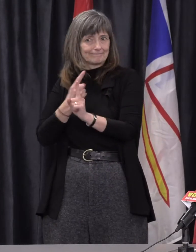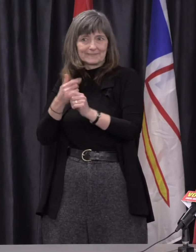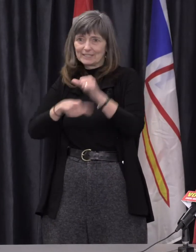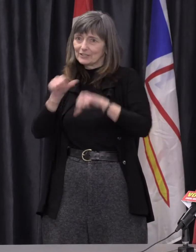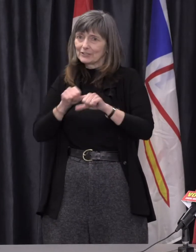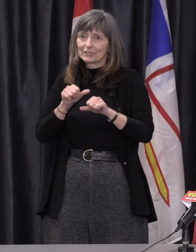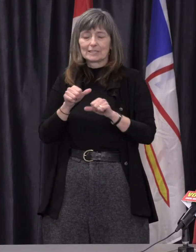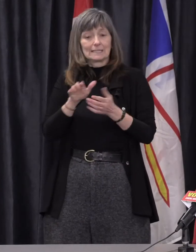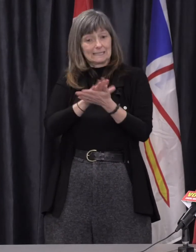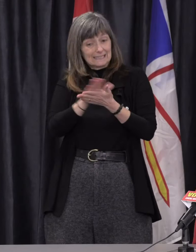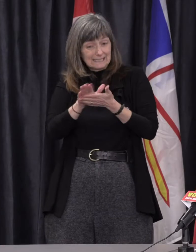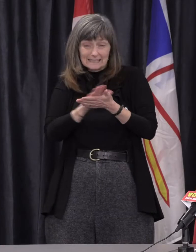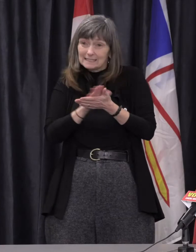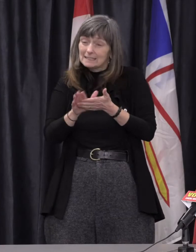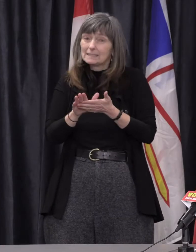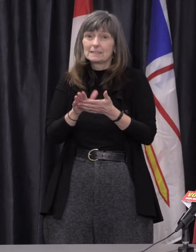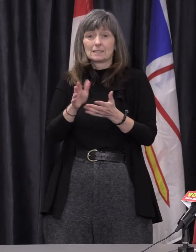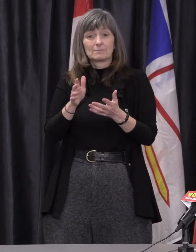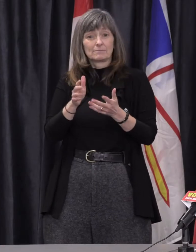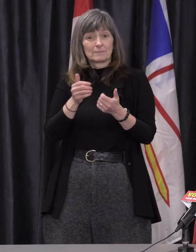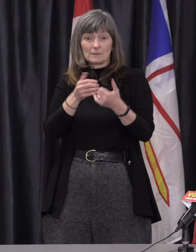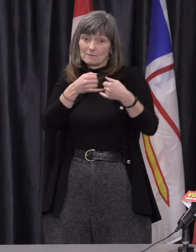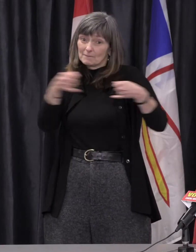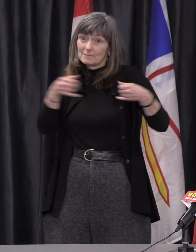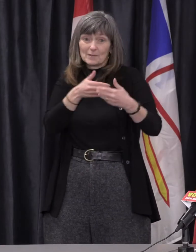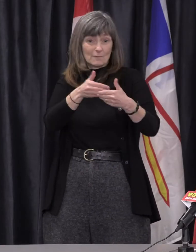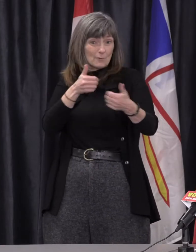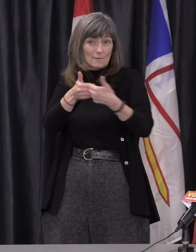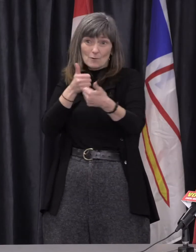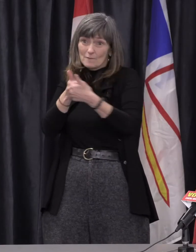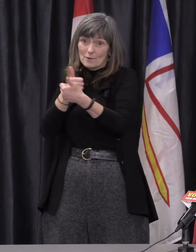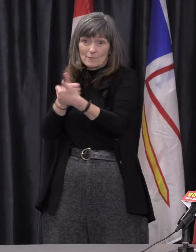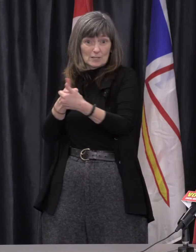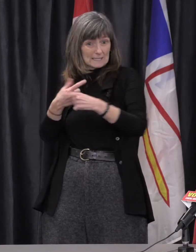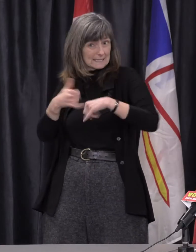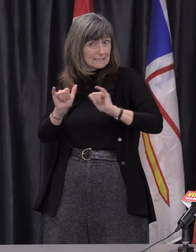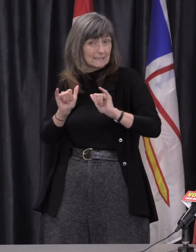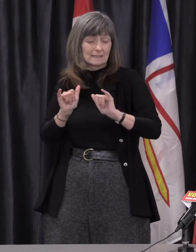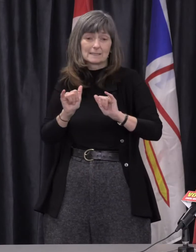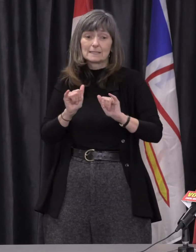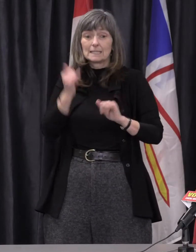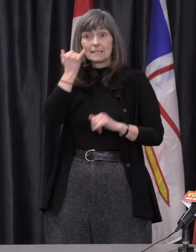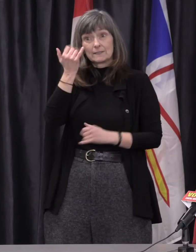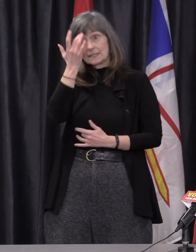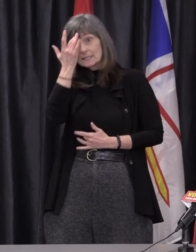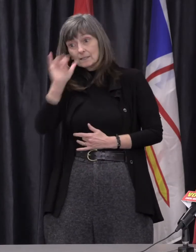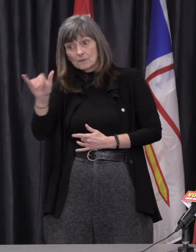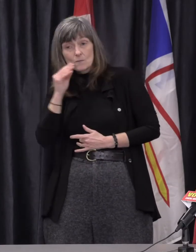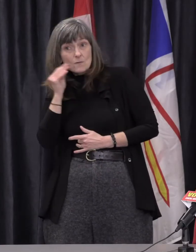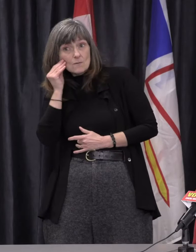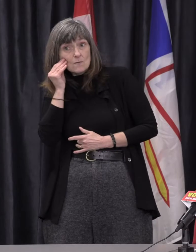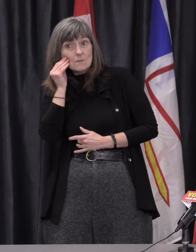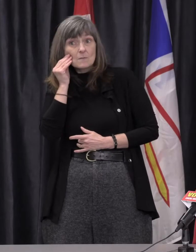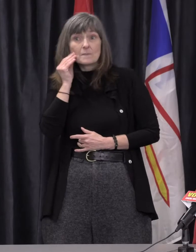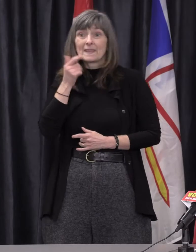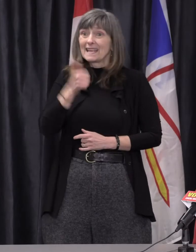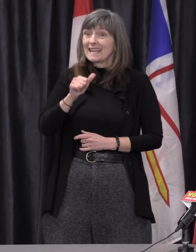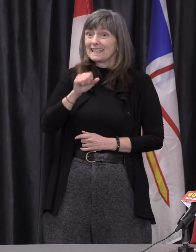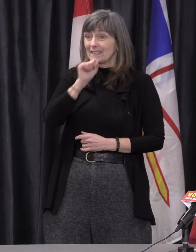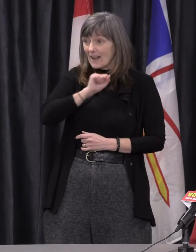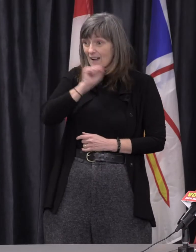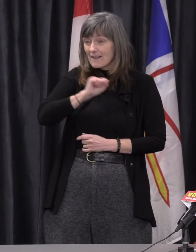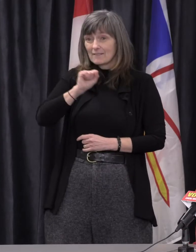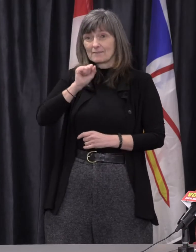hands clean, wash your hands frequently, and if you're sick, stay home, cough or sneeze into tissues or